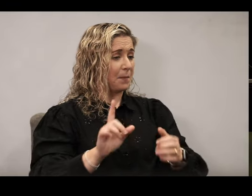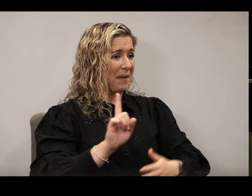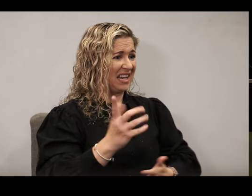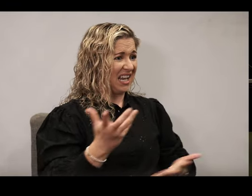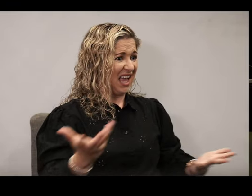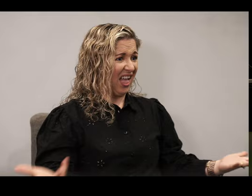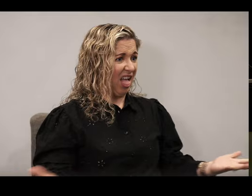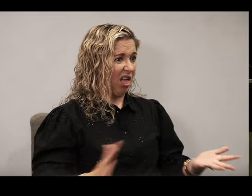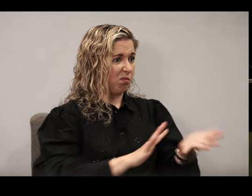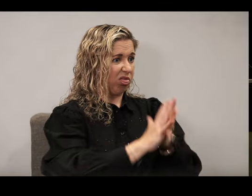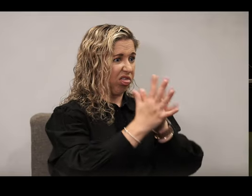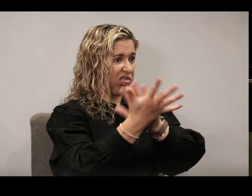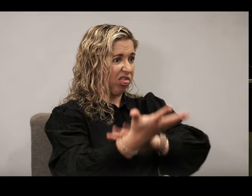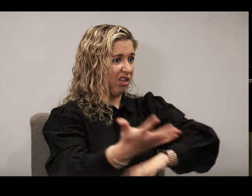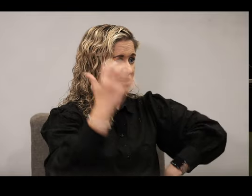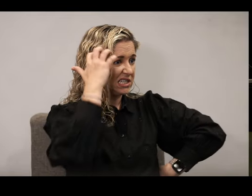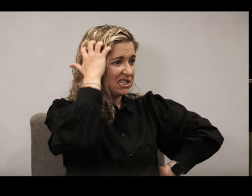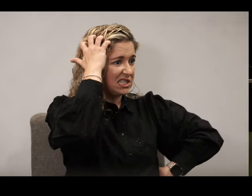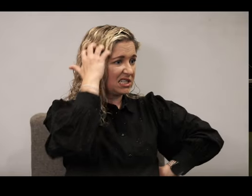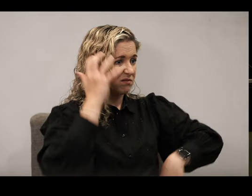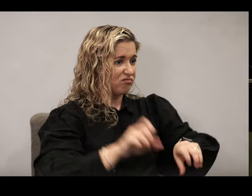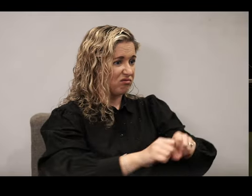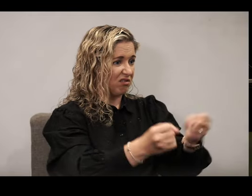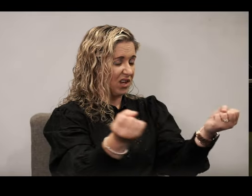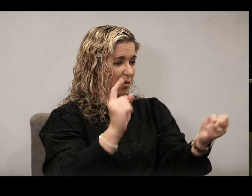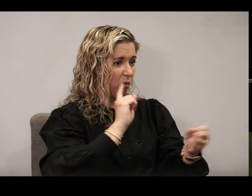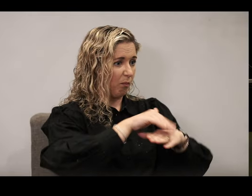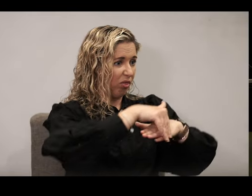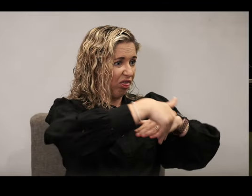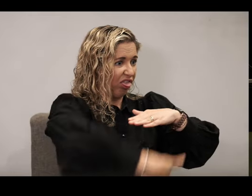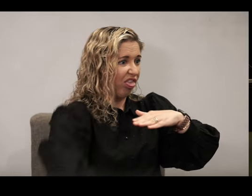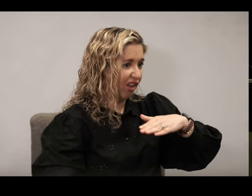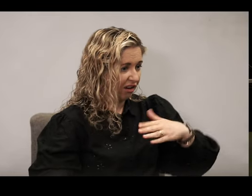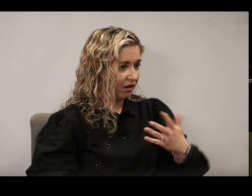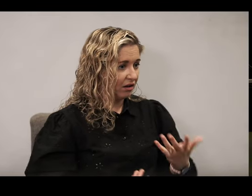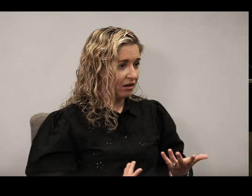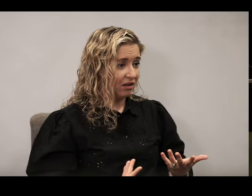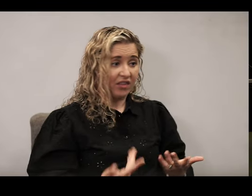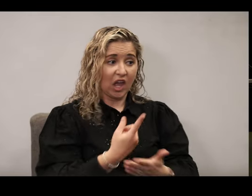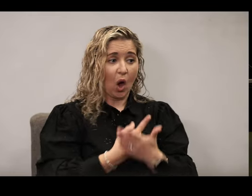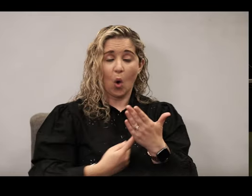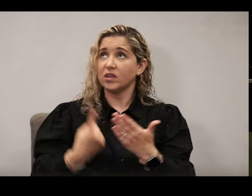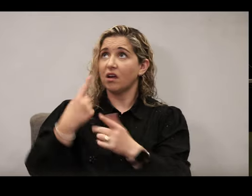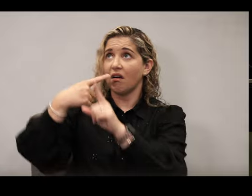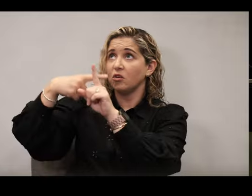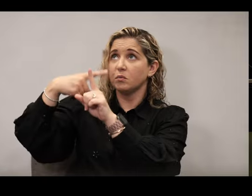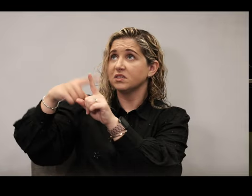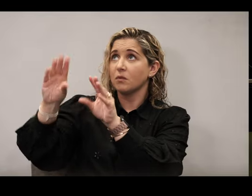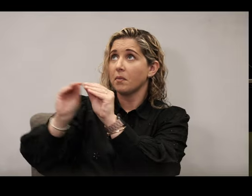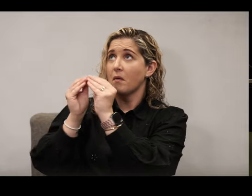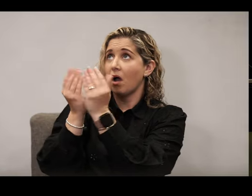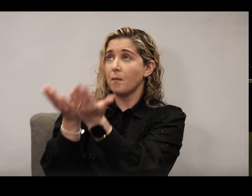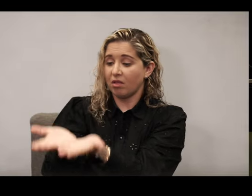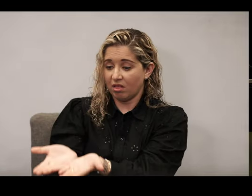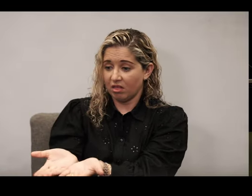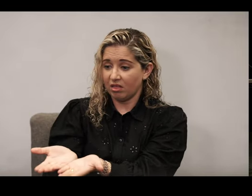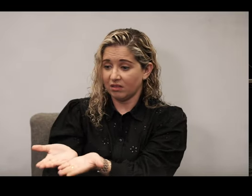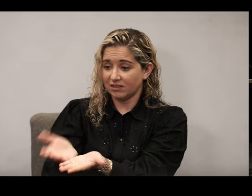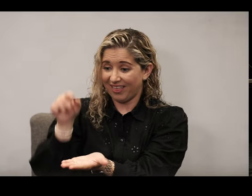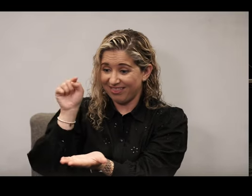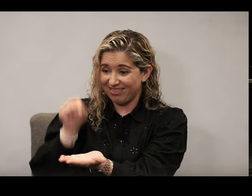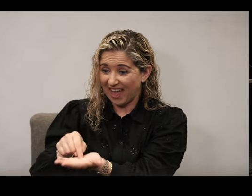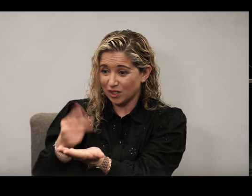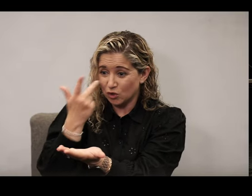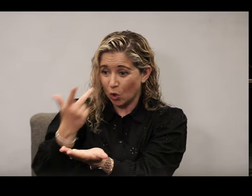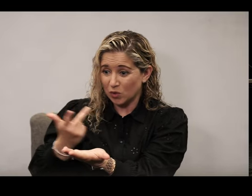one of those very key pieces is the God-given truth that all human beings are image bearers of God.